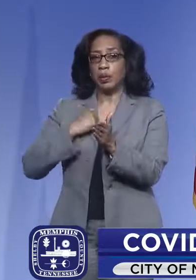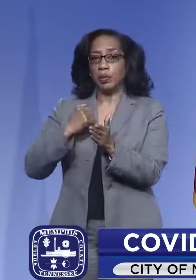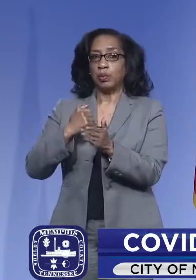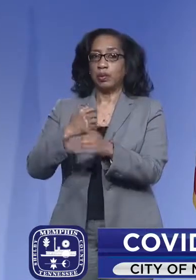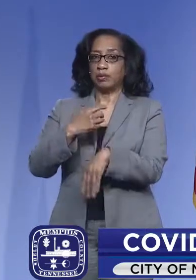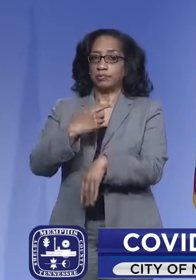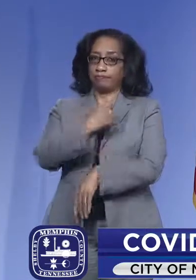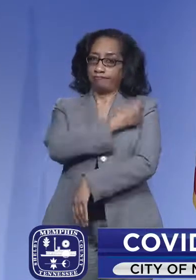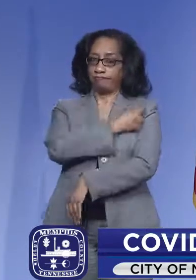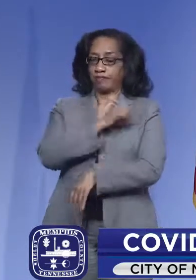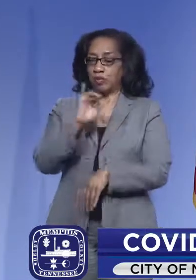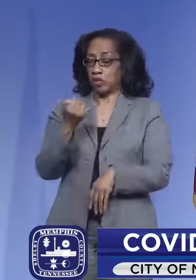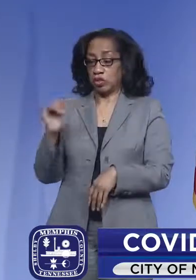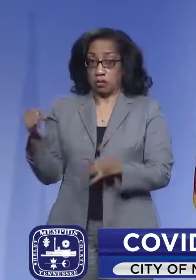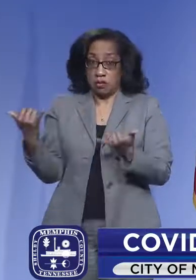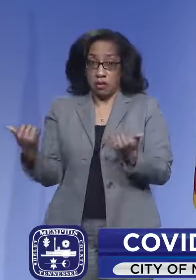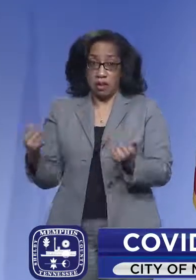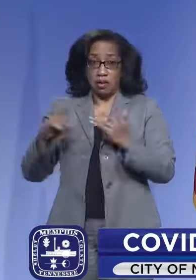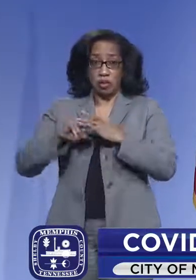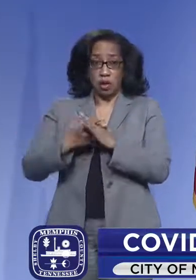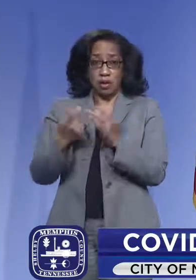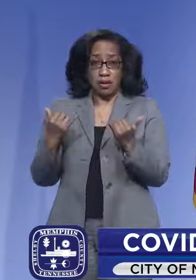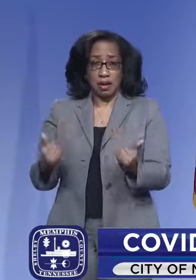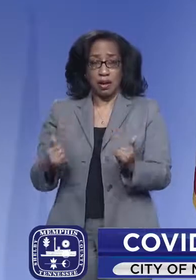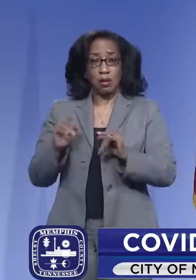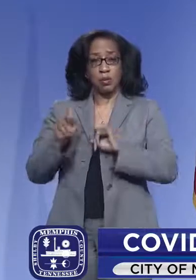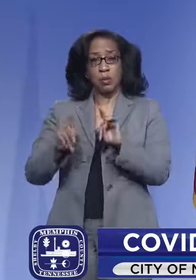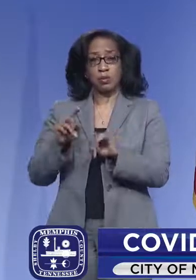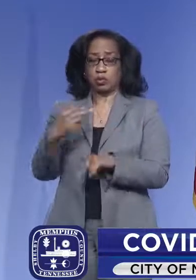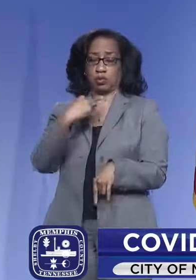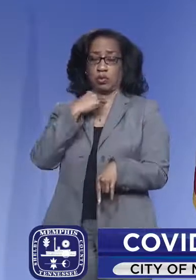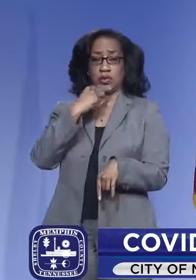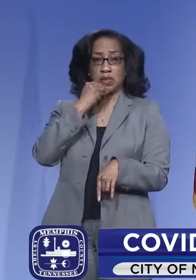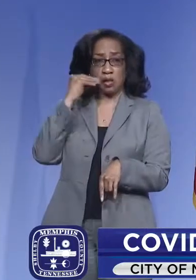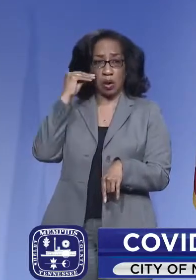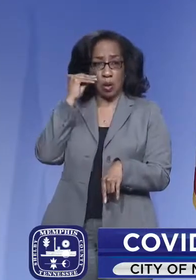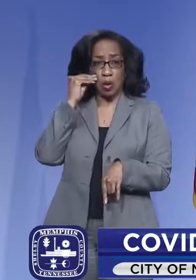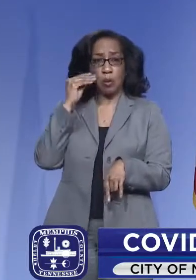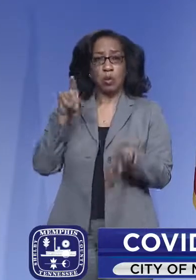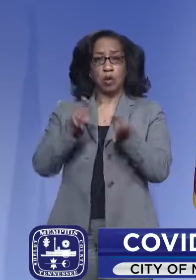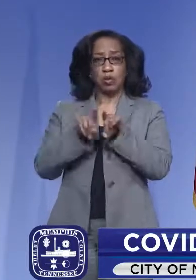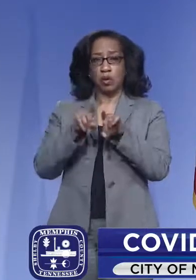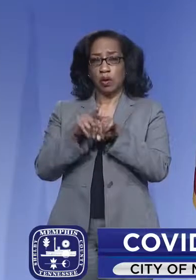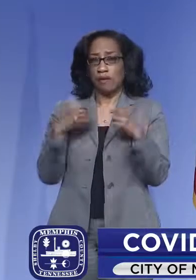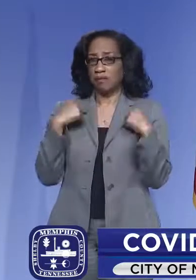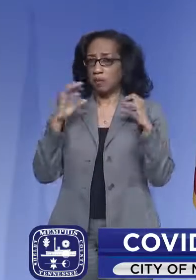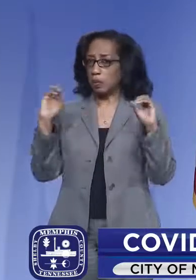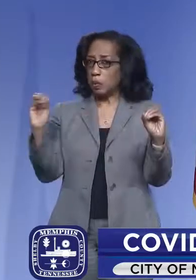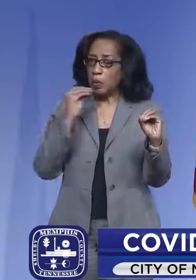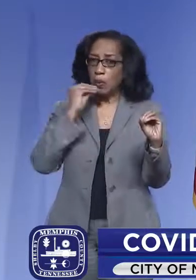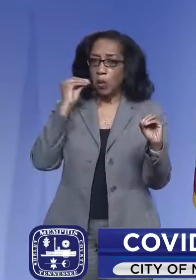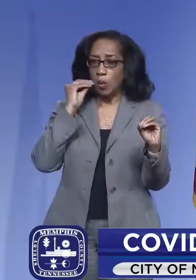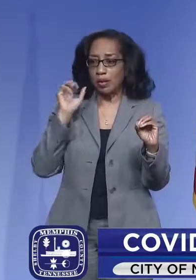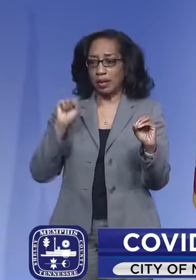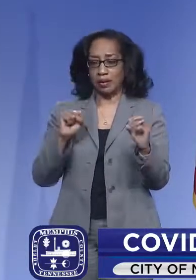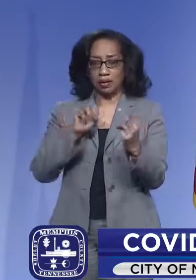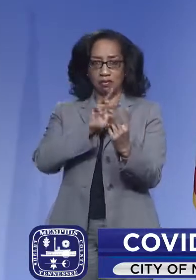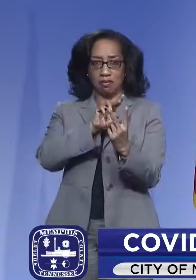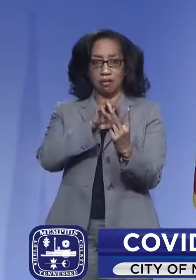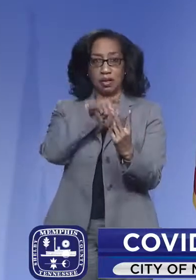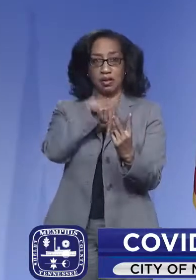today. We have homeless and homebound programs that are giving people the option of either the Pfizer or the J&J